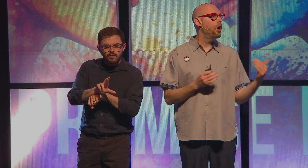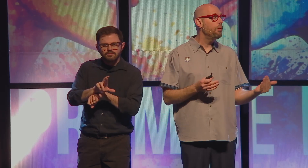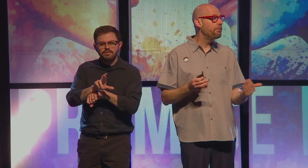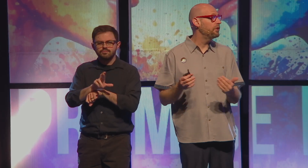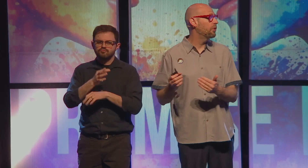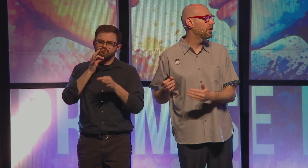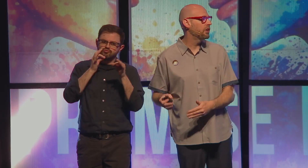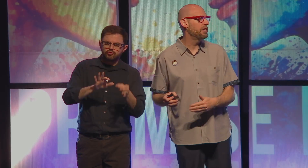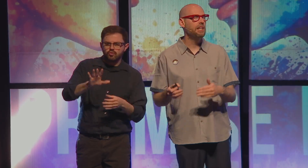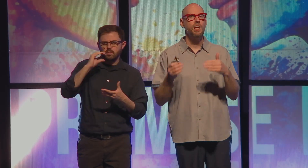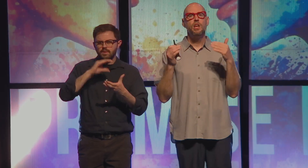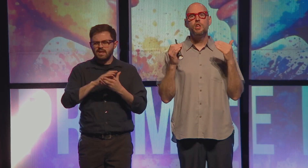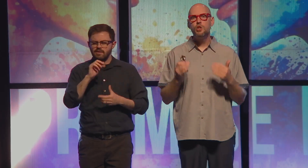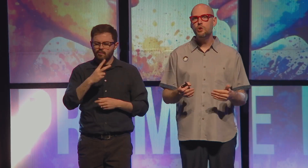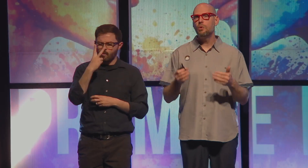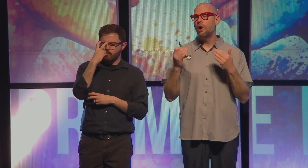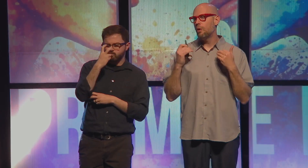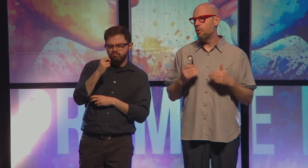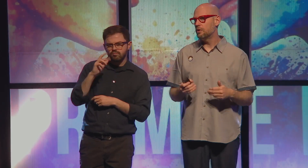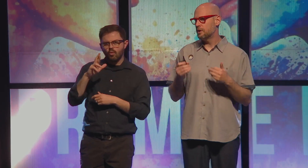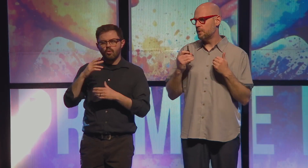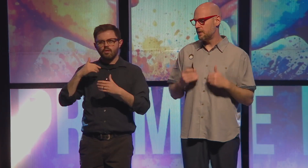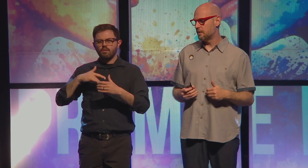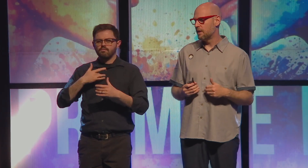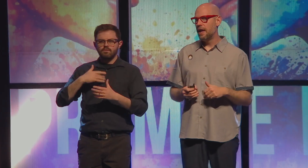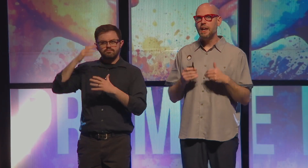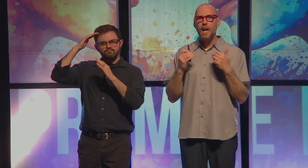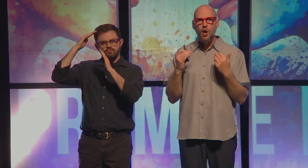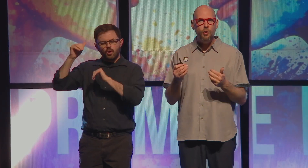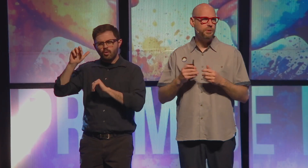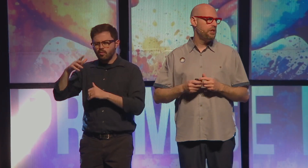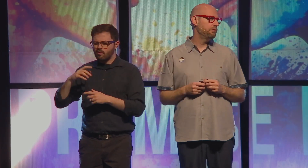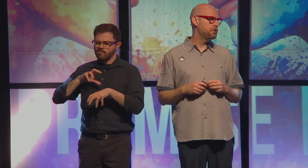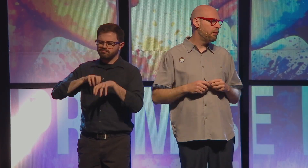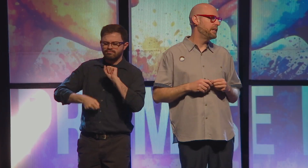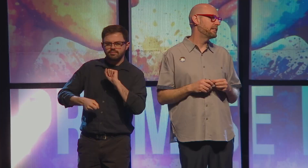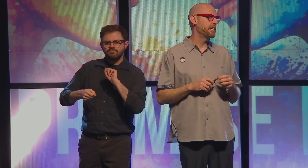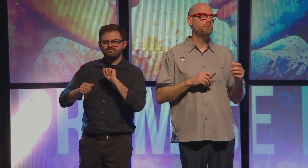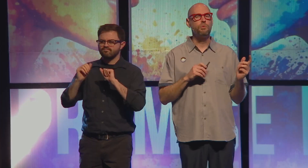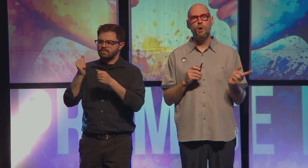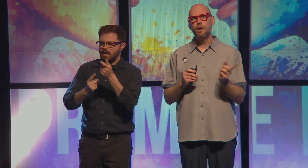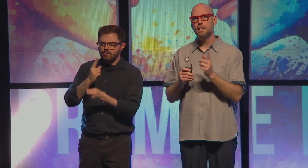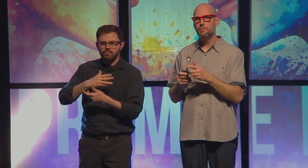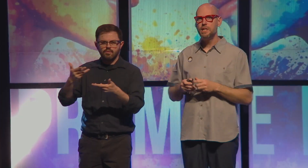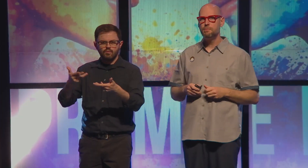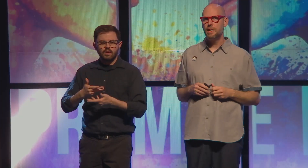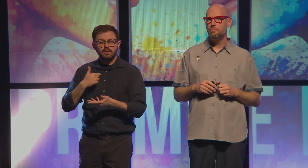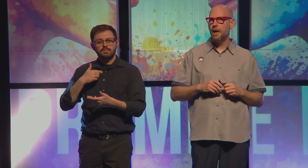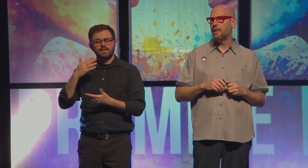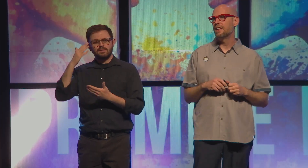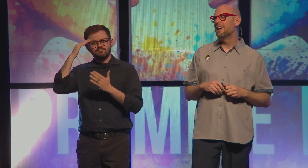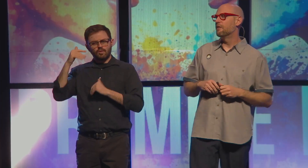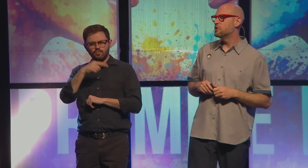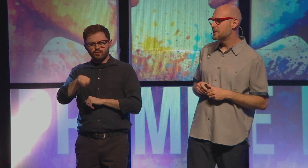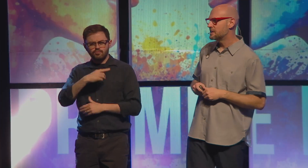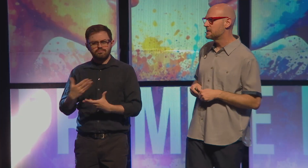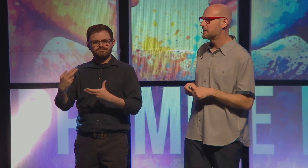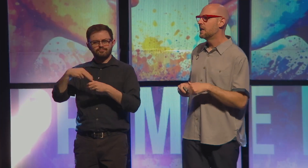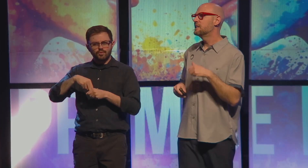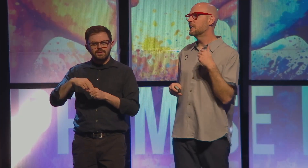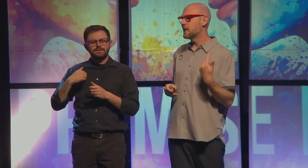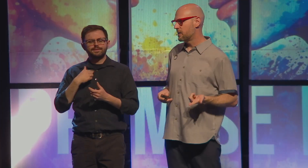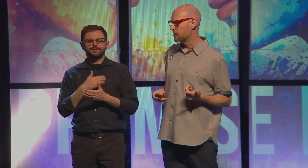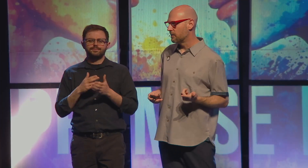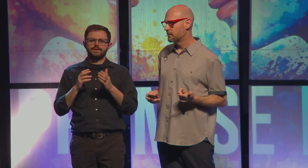skeptical, hopeful or hurting, you are welcome here. And I hope that you will join us as we walk in the peacemaking path of